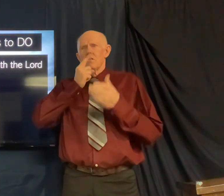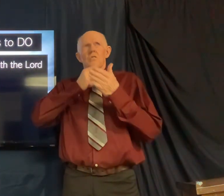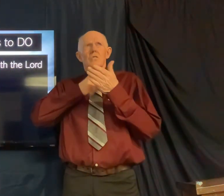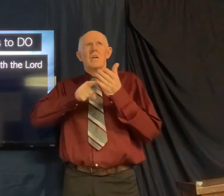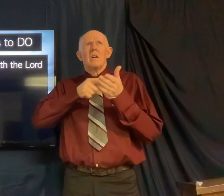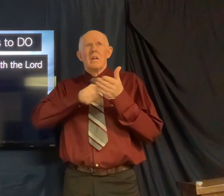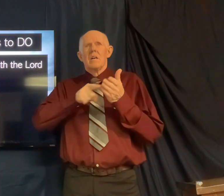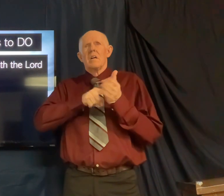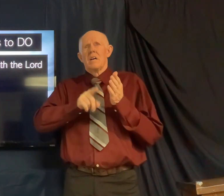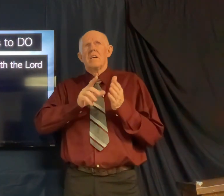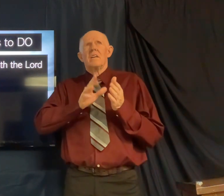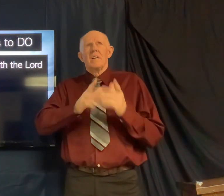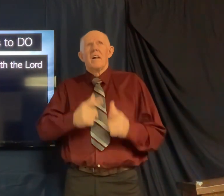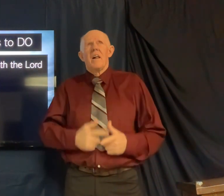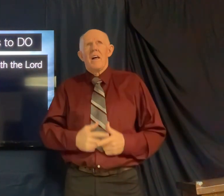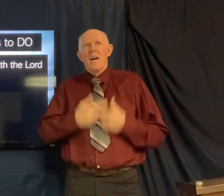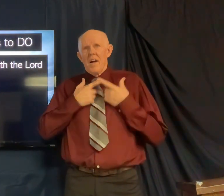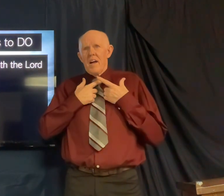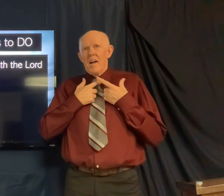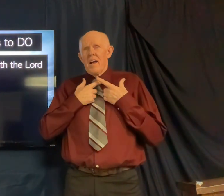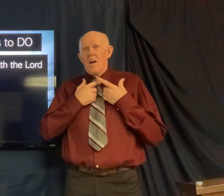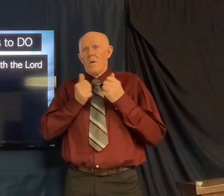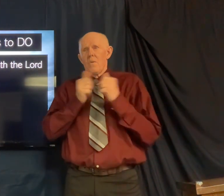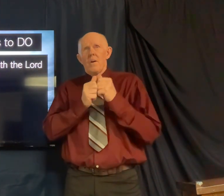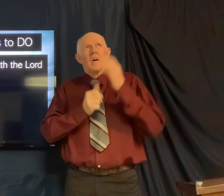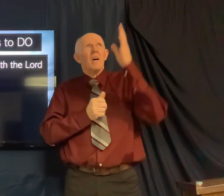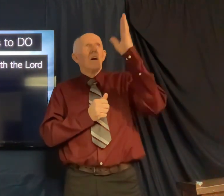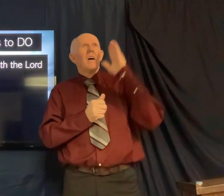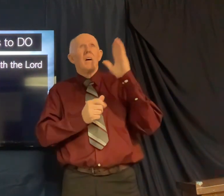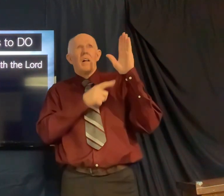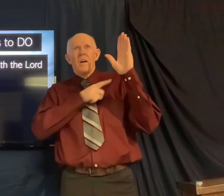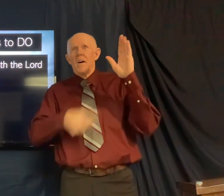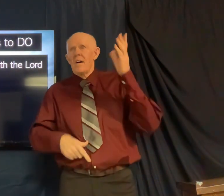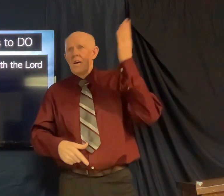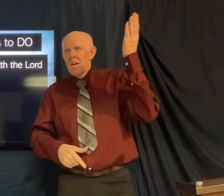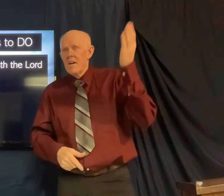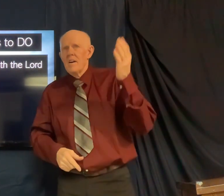Make sure to check your life with God.